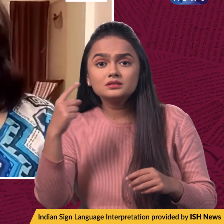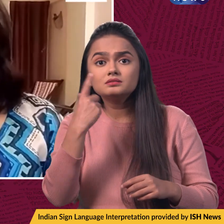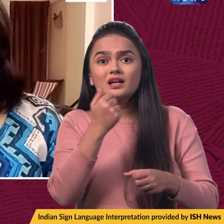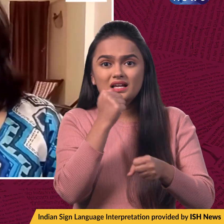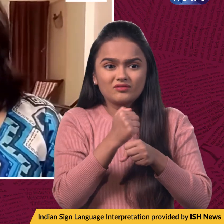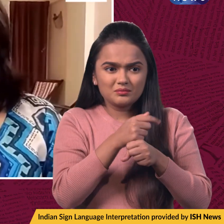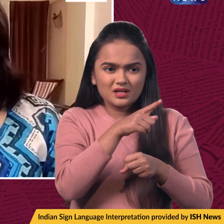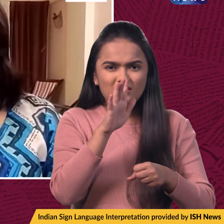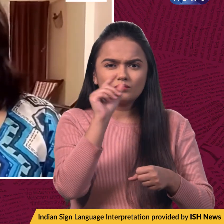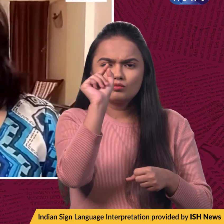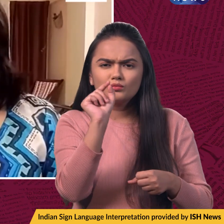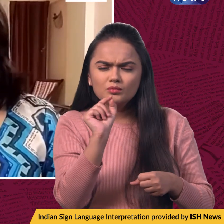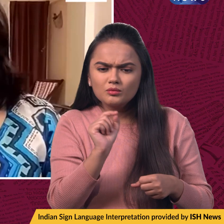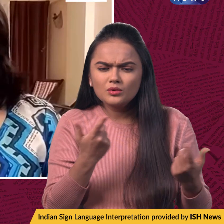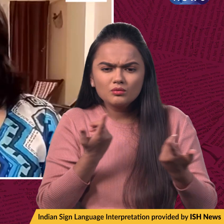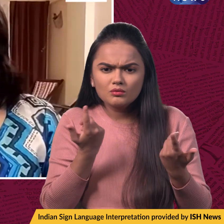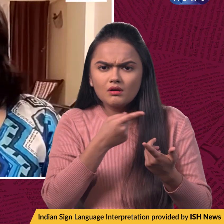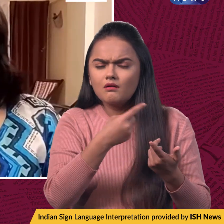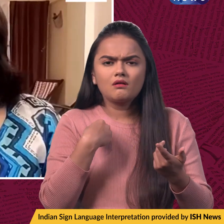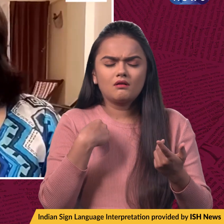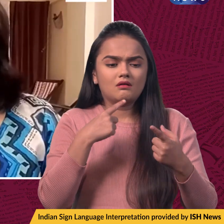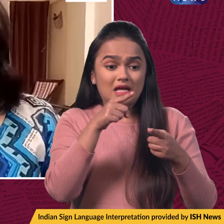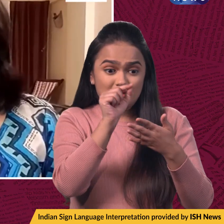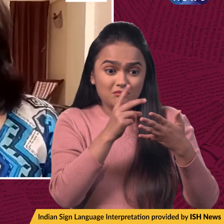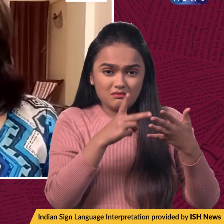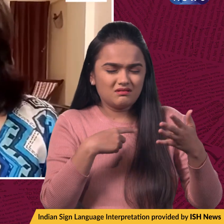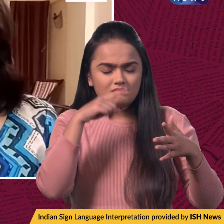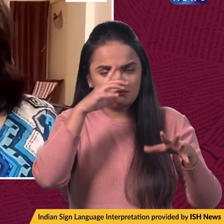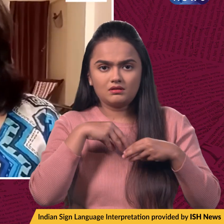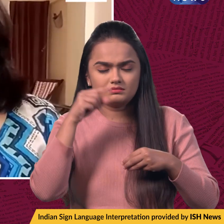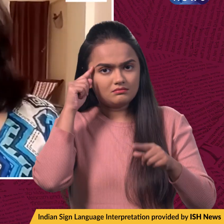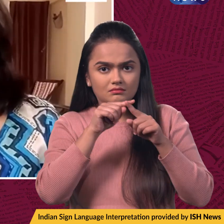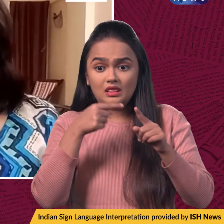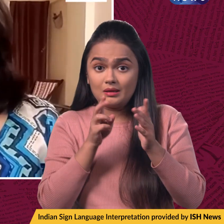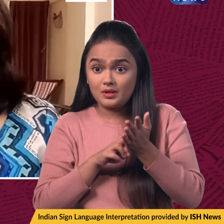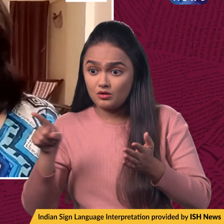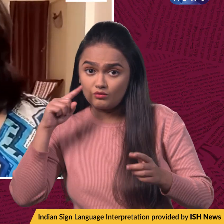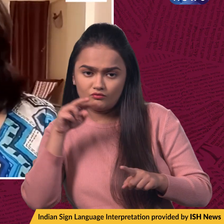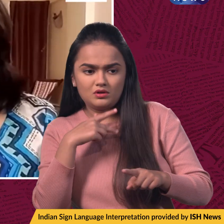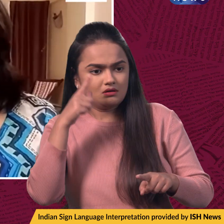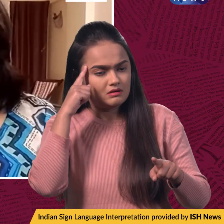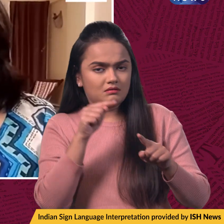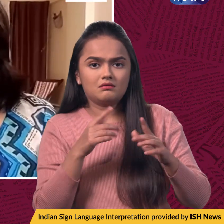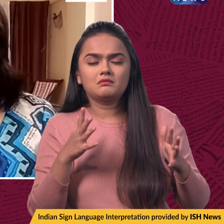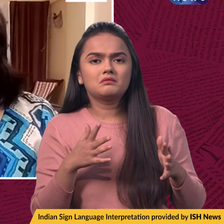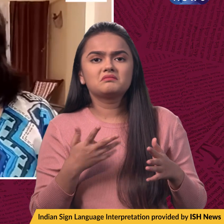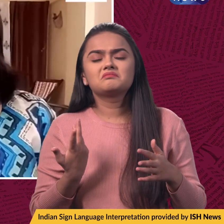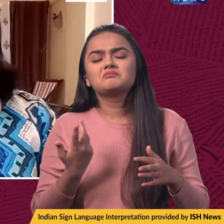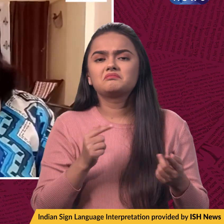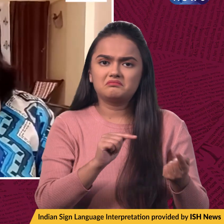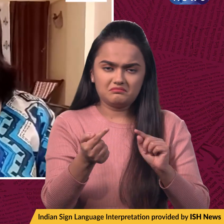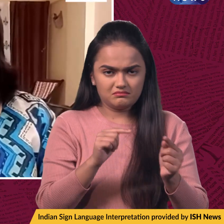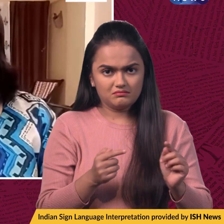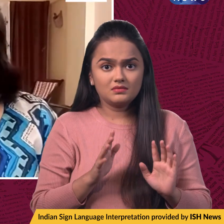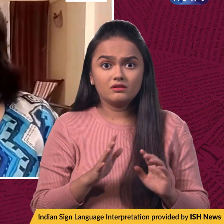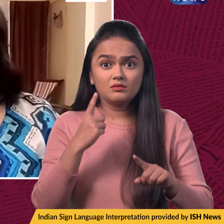that the governor's reasons for returning the bill against NEET are not acceptable for the people of Tamil Nadu. Also,